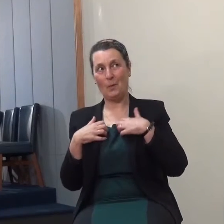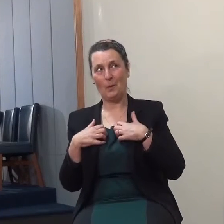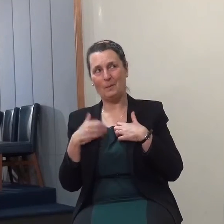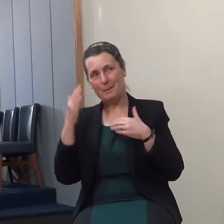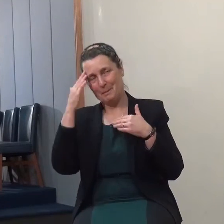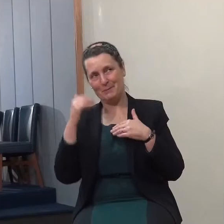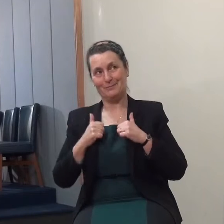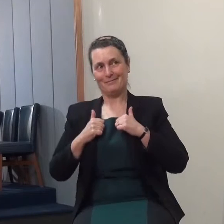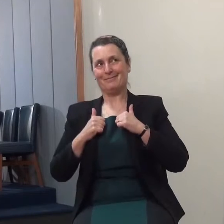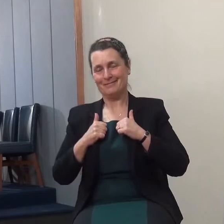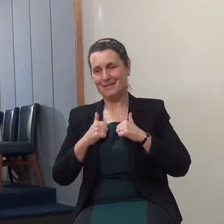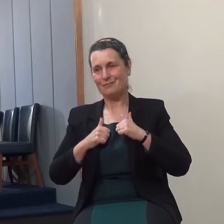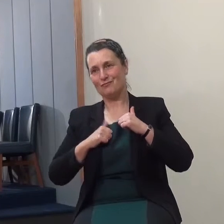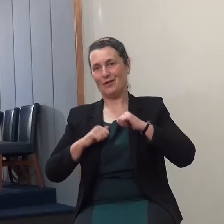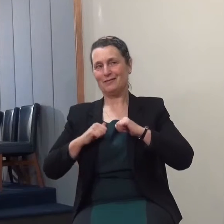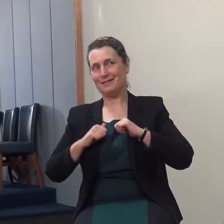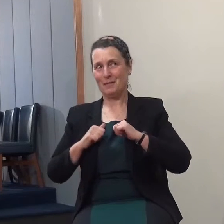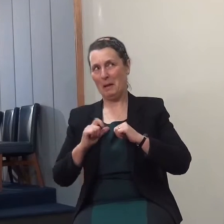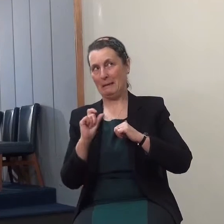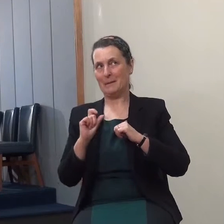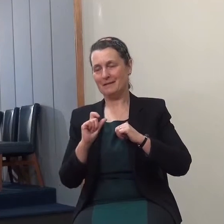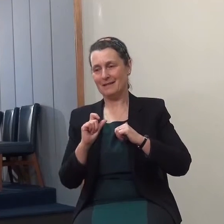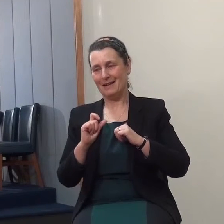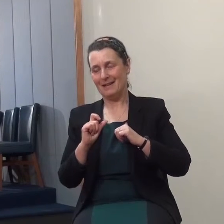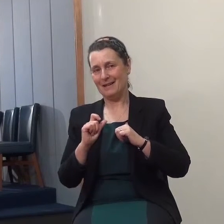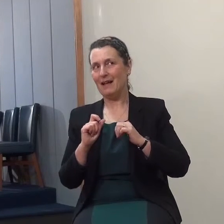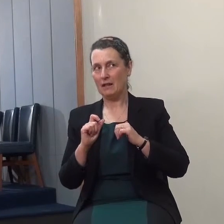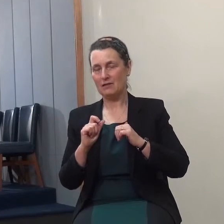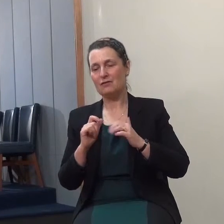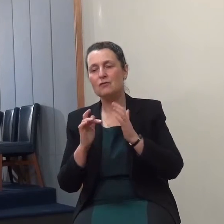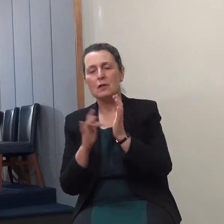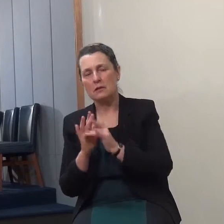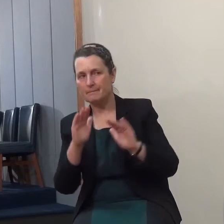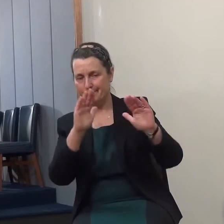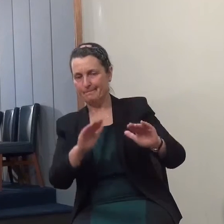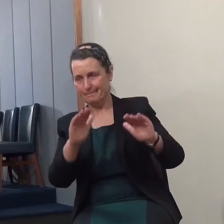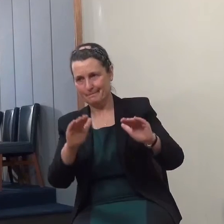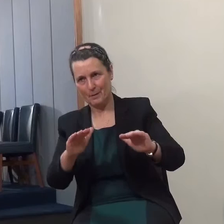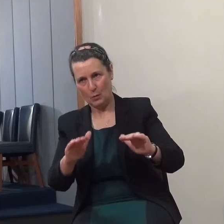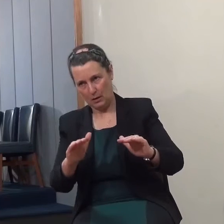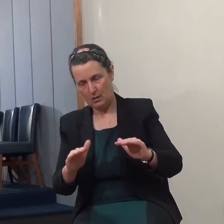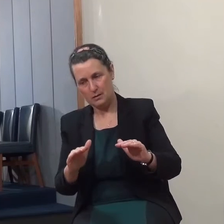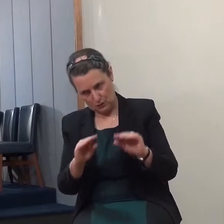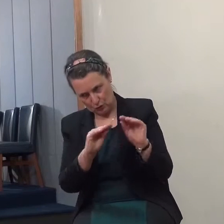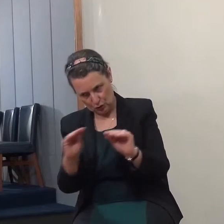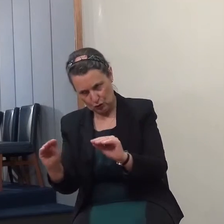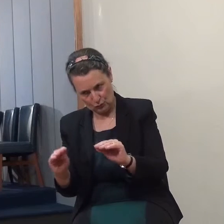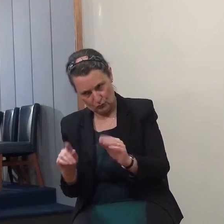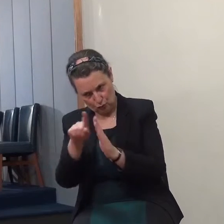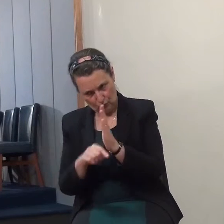boosted and lifted up. And so the Sermon on the Mount. Well, I won't go through all of it, because the first part of